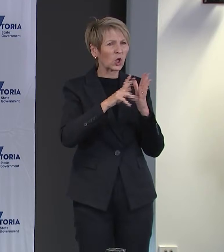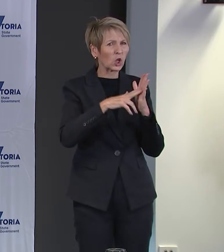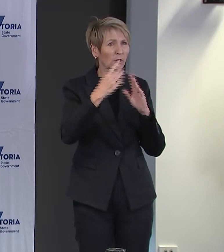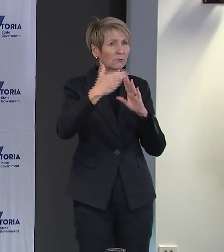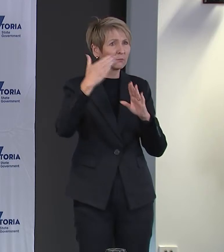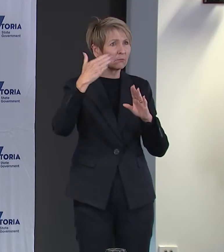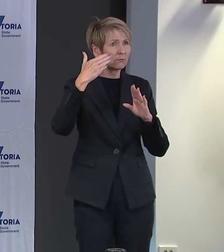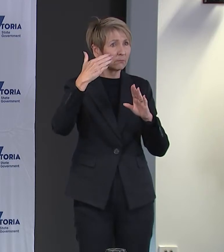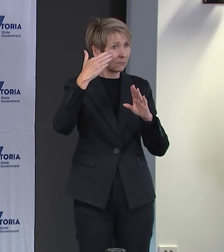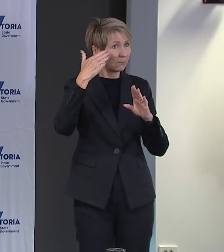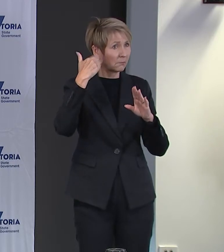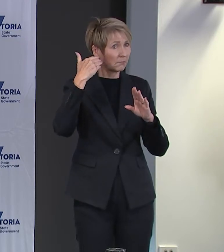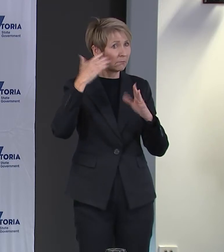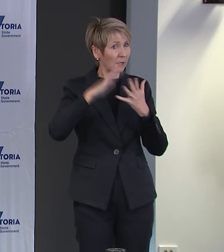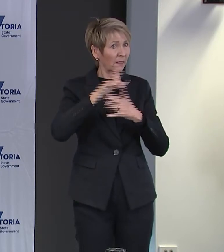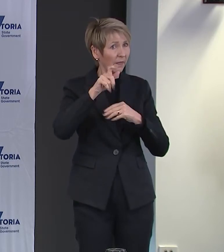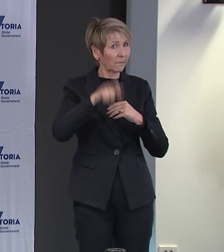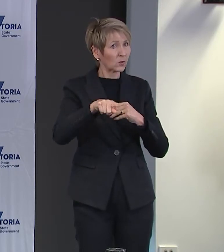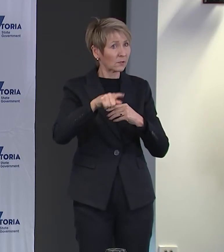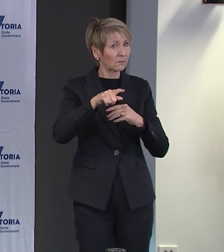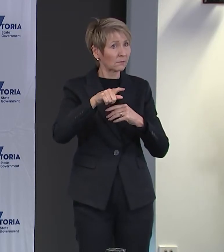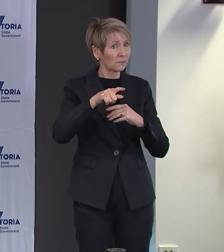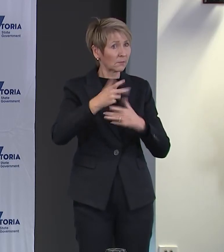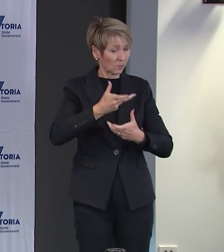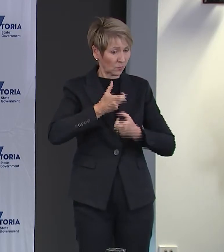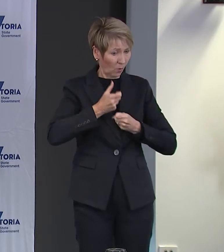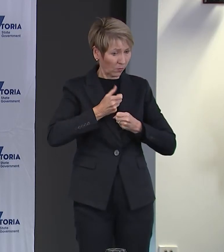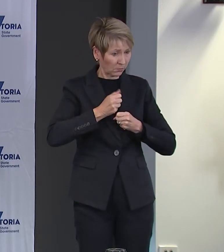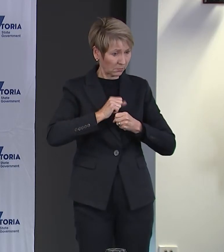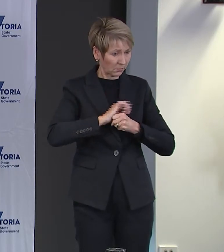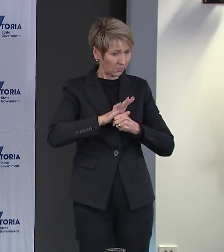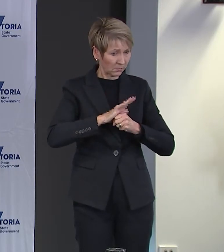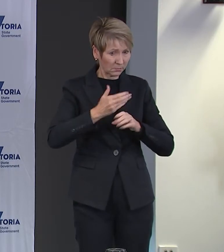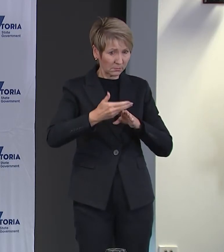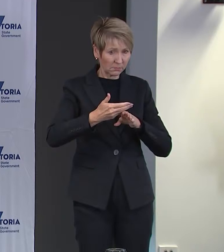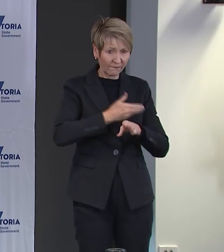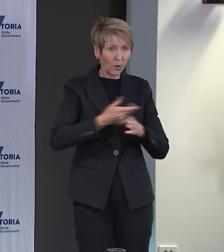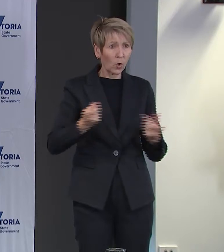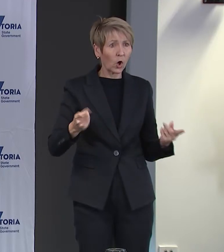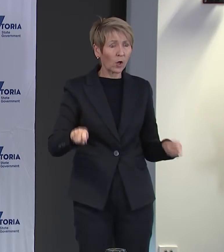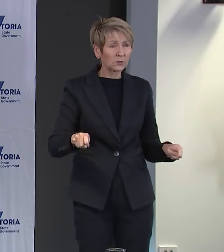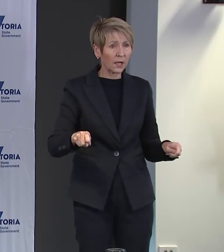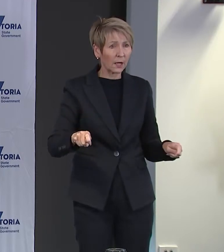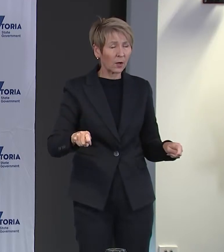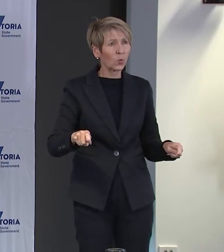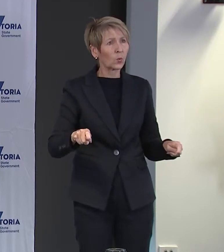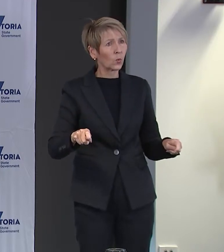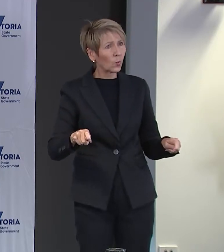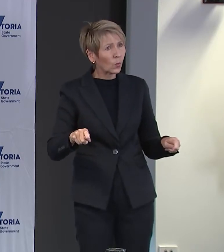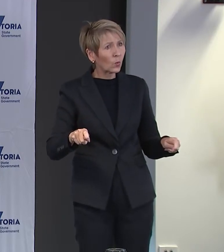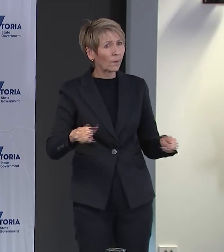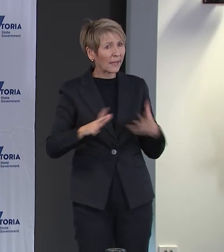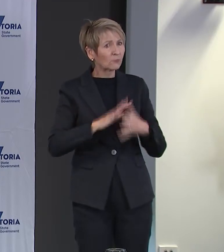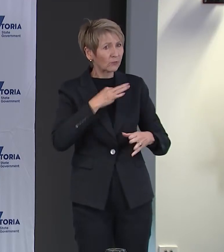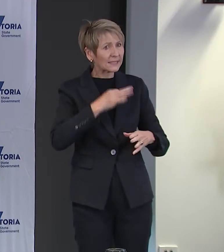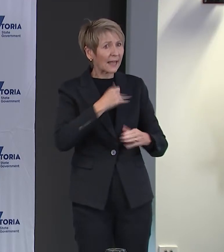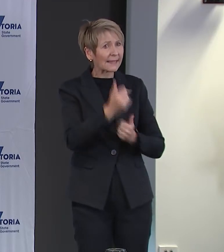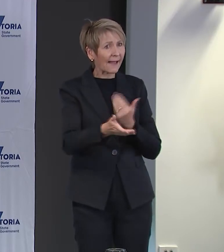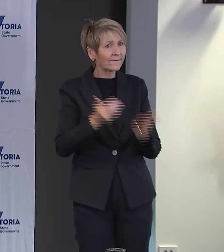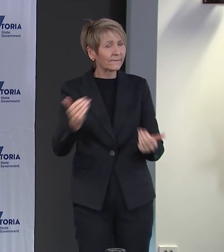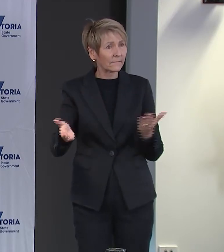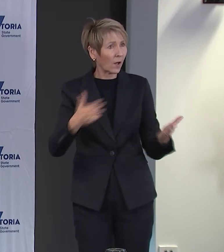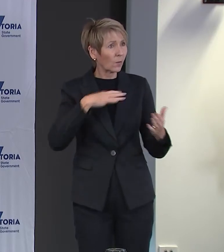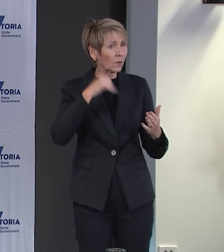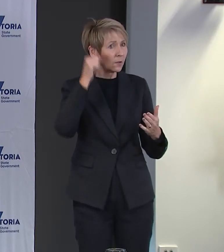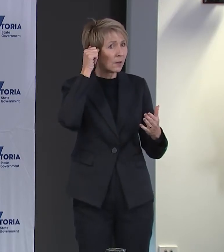would have potentially begun prior to the outbreak, prior to the lockdown. Do they have any exposure sites listed other than the construction site? What were their movements in the period